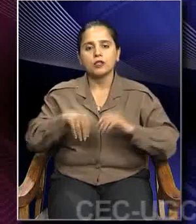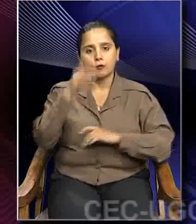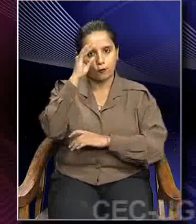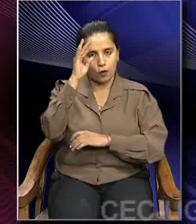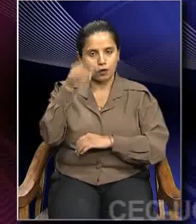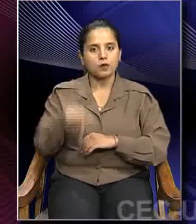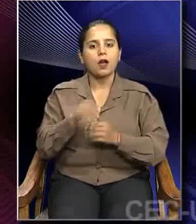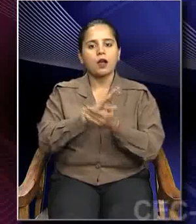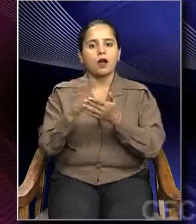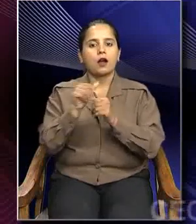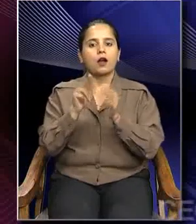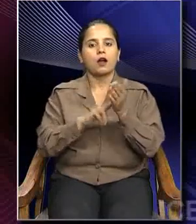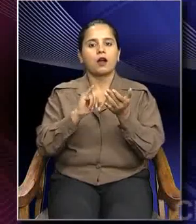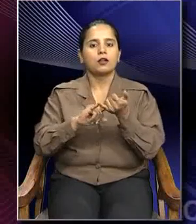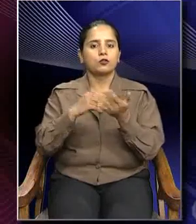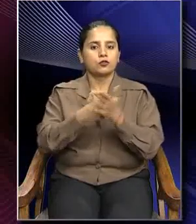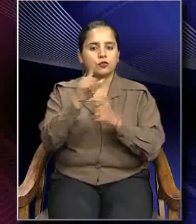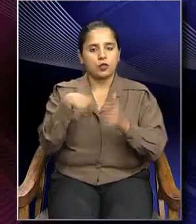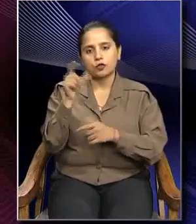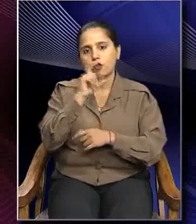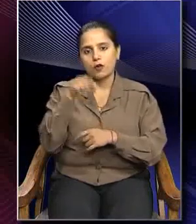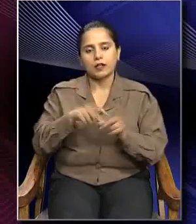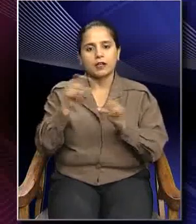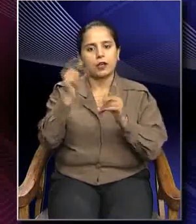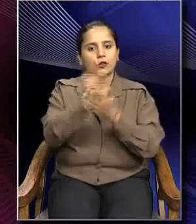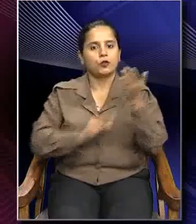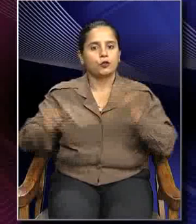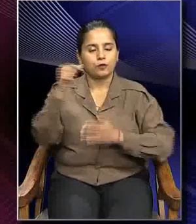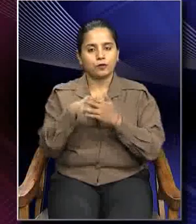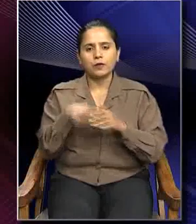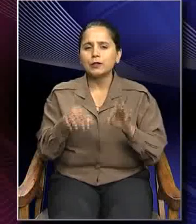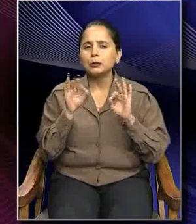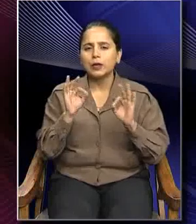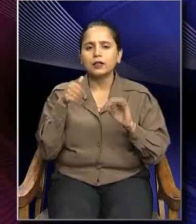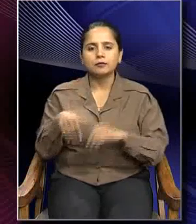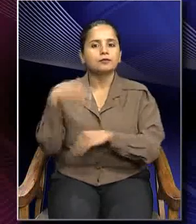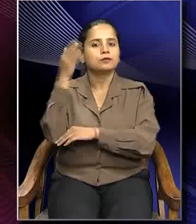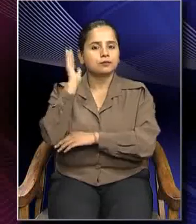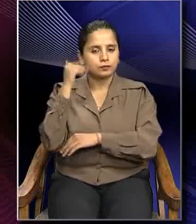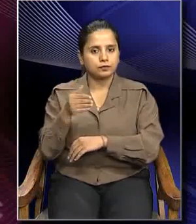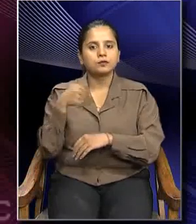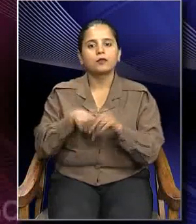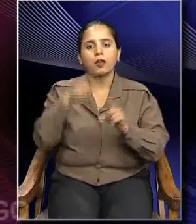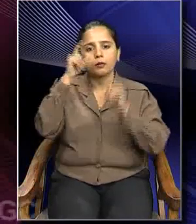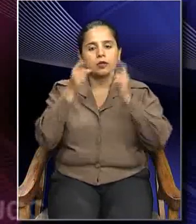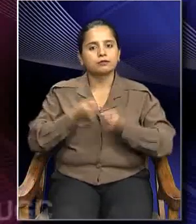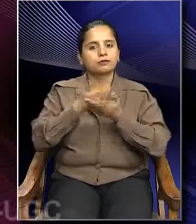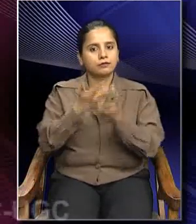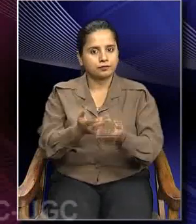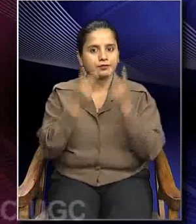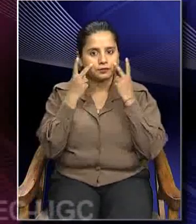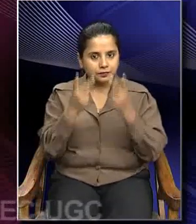College, University of Delhi. Friends, this is a special lecture series under the symbolic